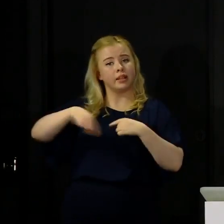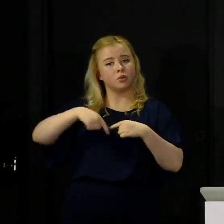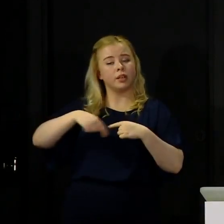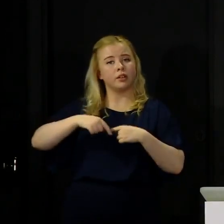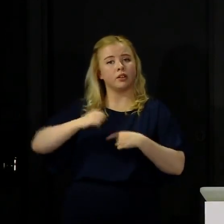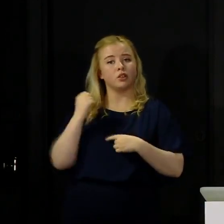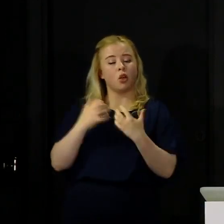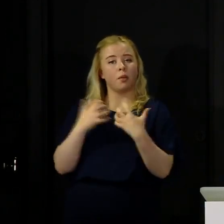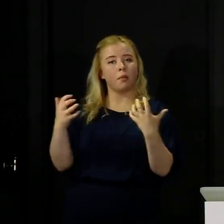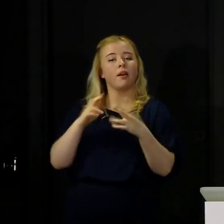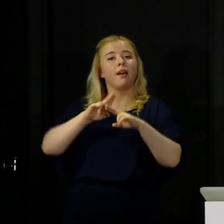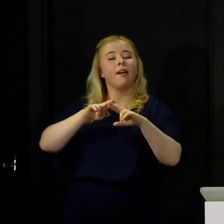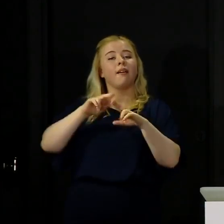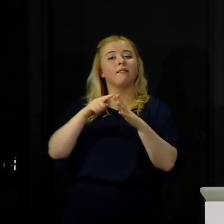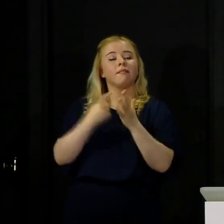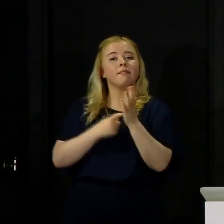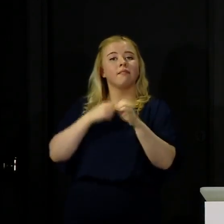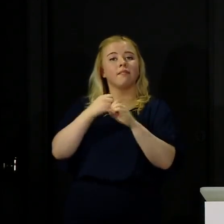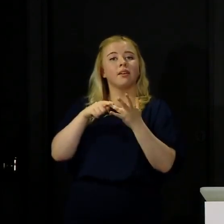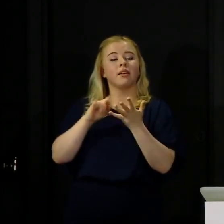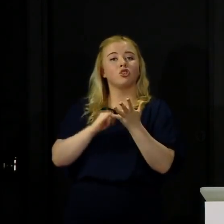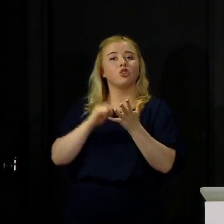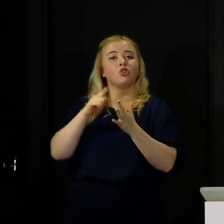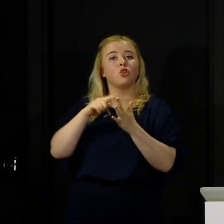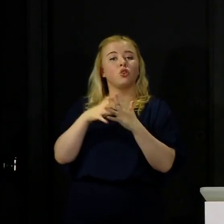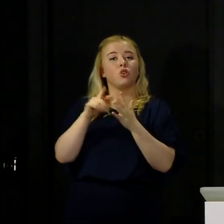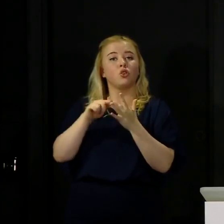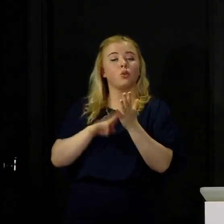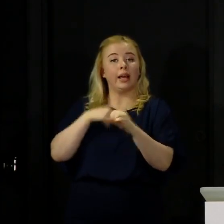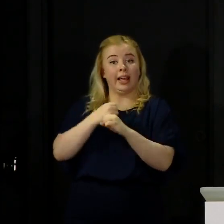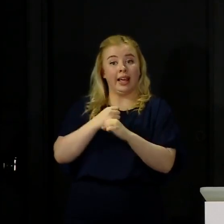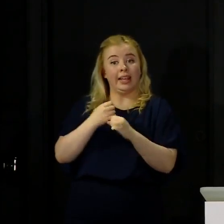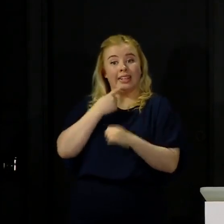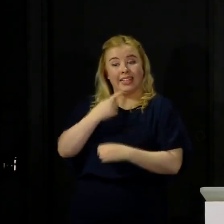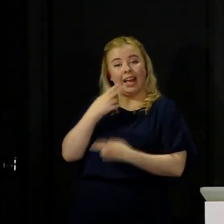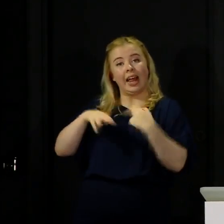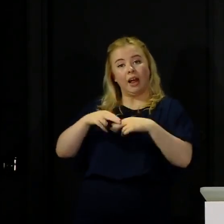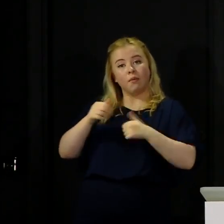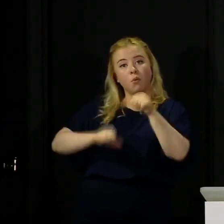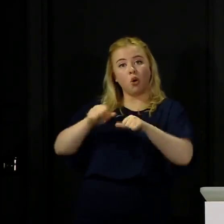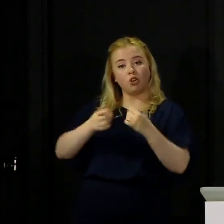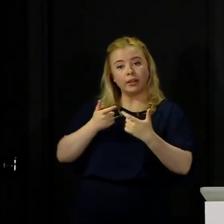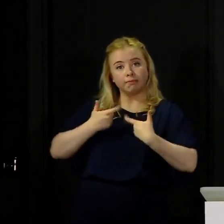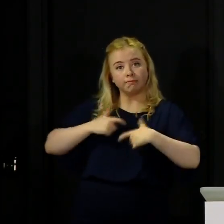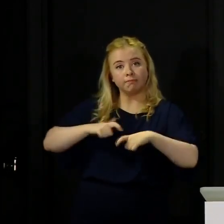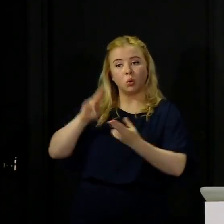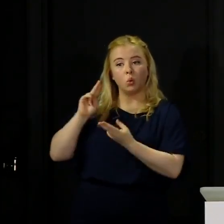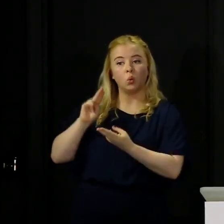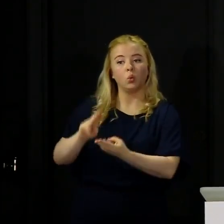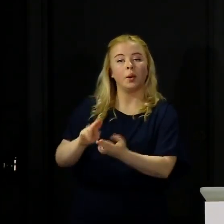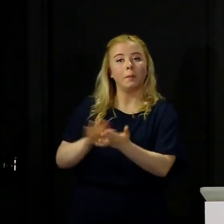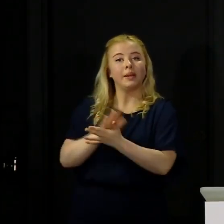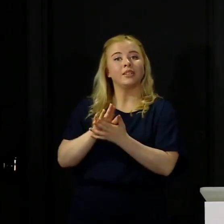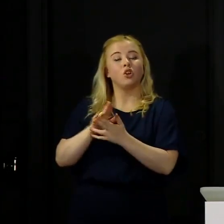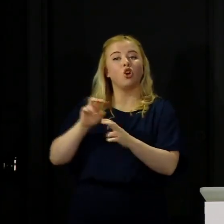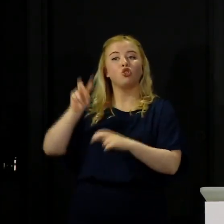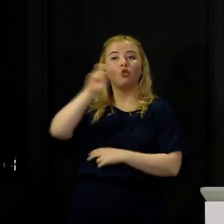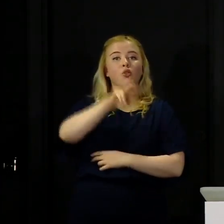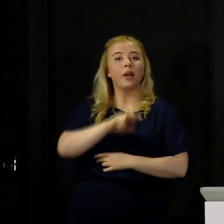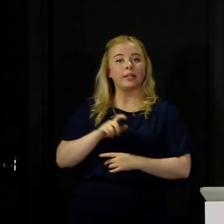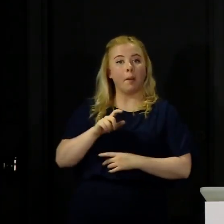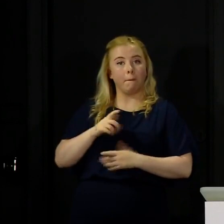Parliament, Fergus Ewing said that if progress continues in suppressing the virus, the tourism industry might be able to begin reopening